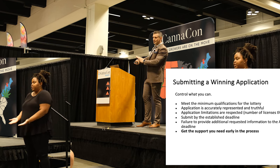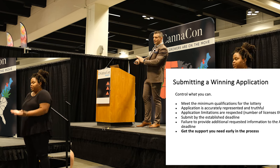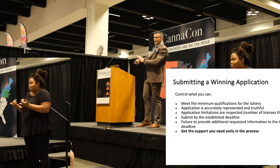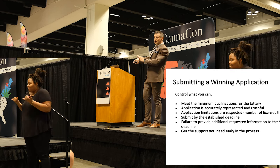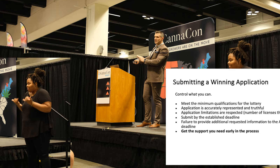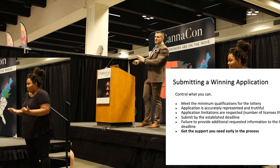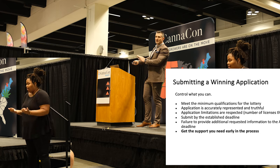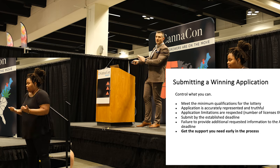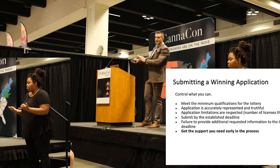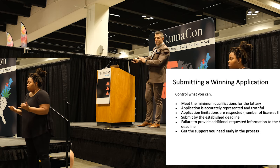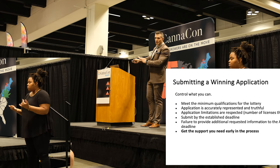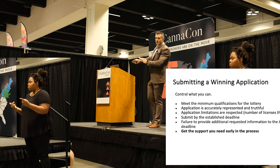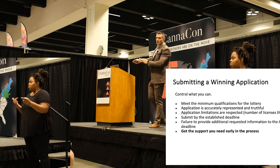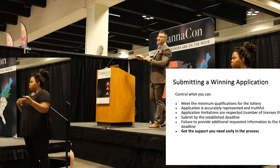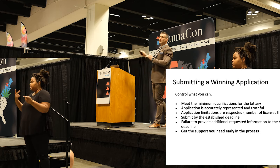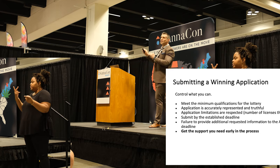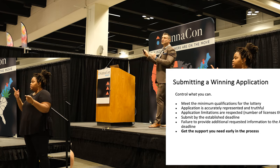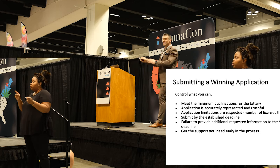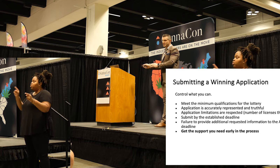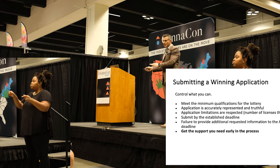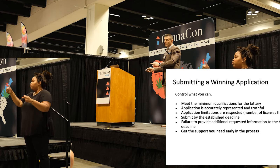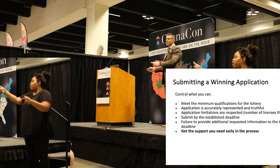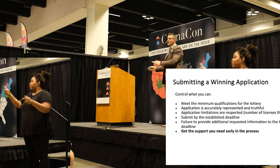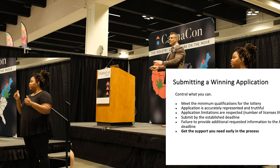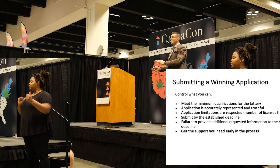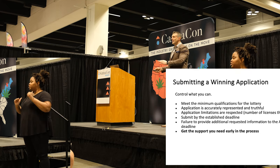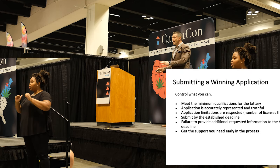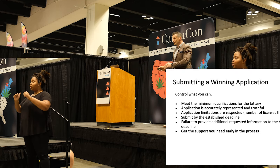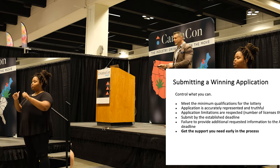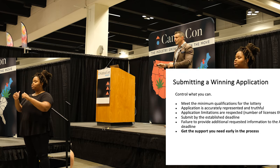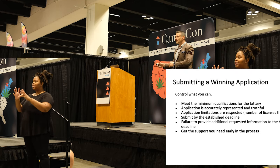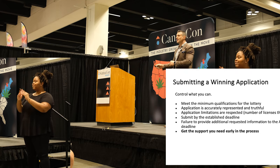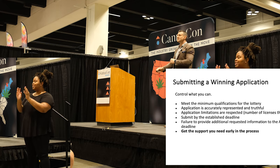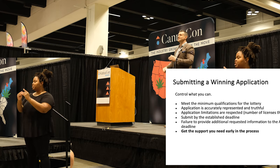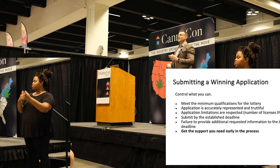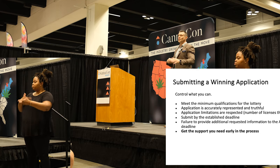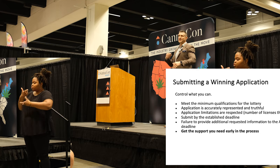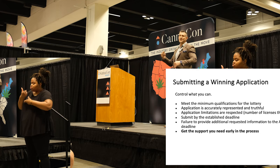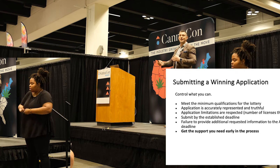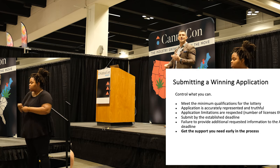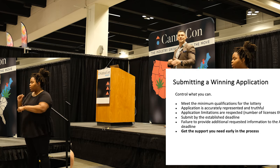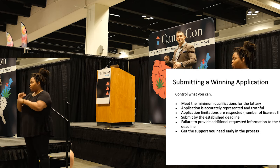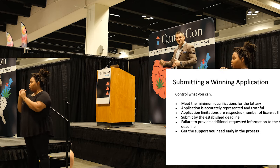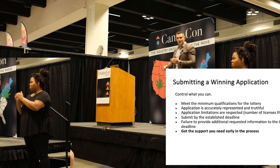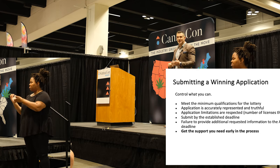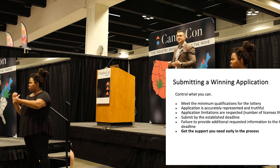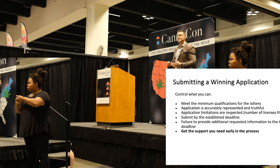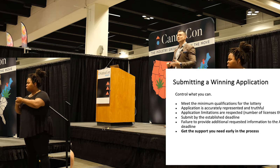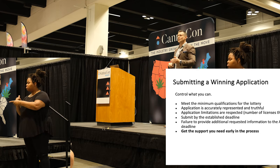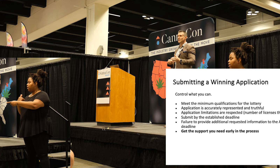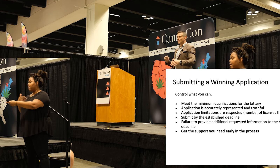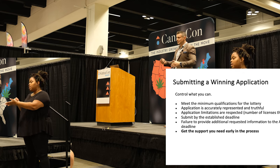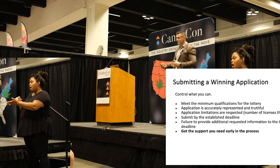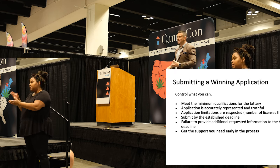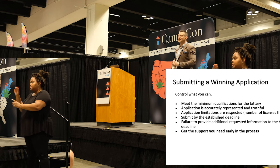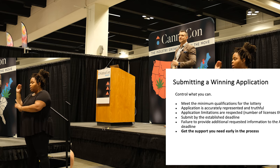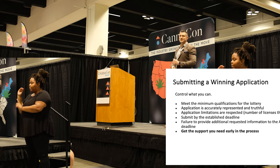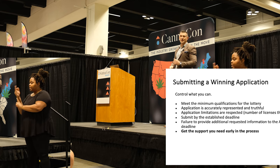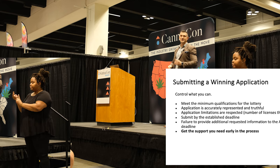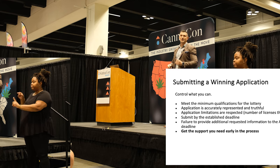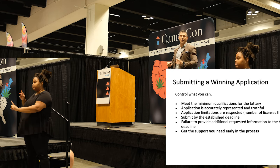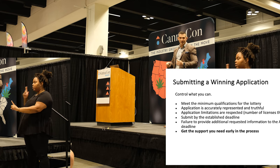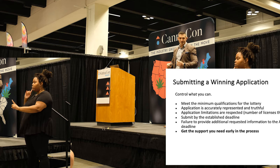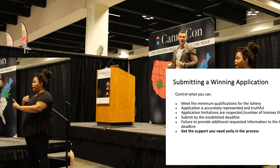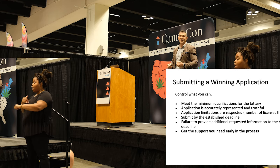here that we see at all the shows who we trust and we work with. And in working with us, we're giving a lot of honest opinions about who we've worked with, the kinds